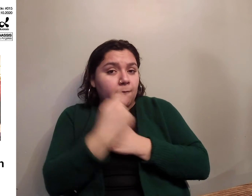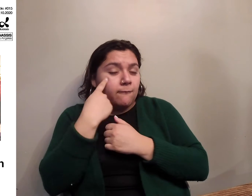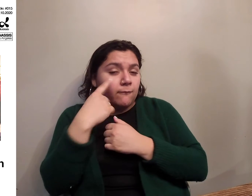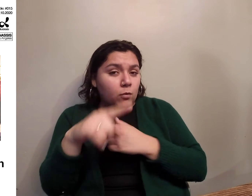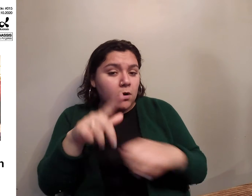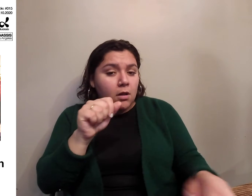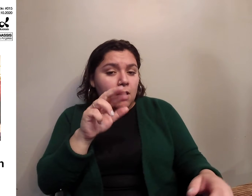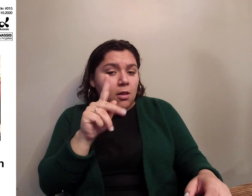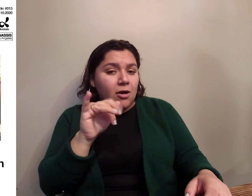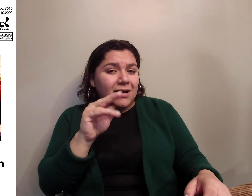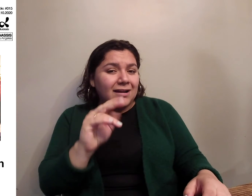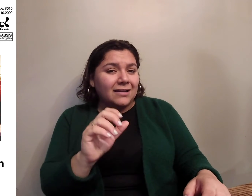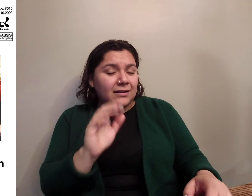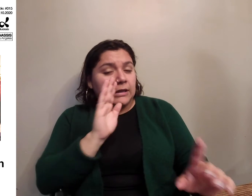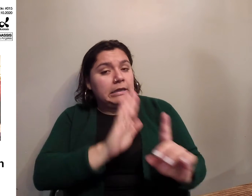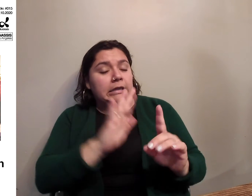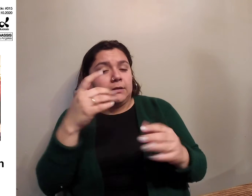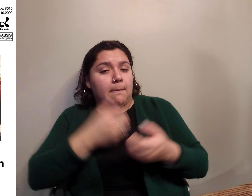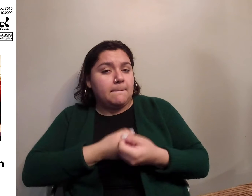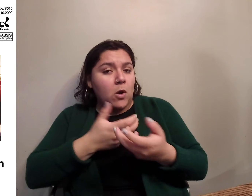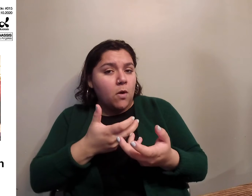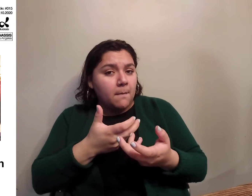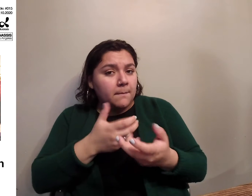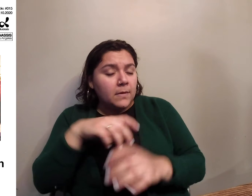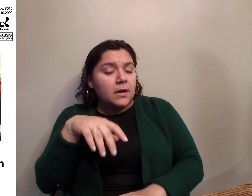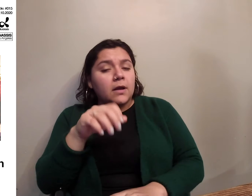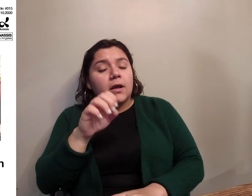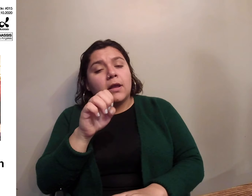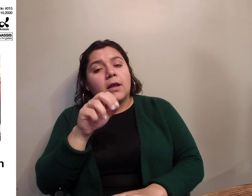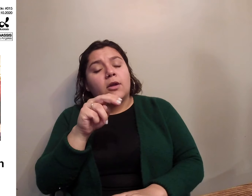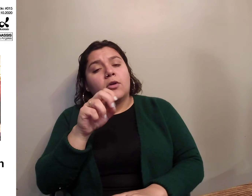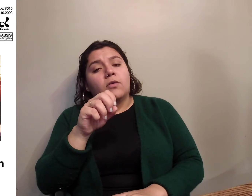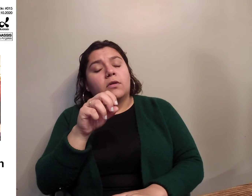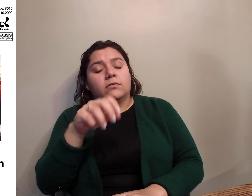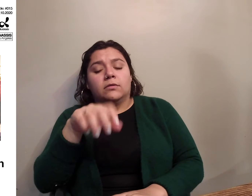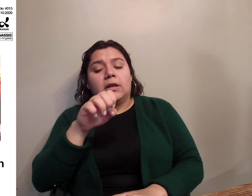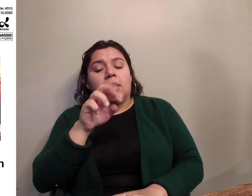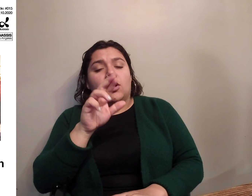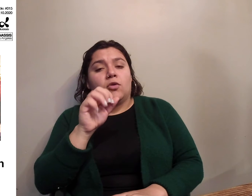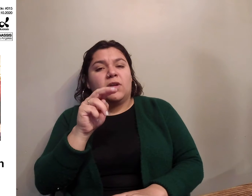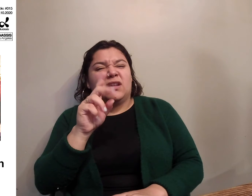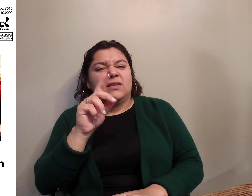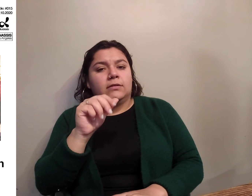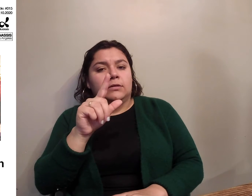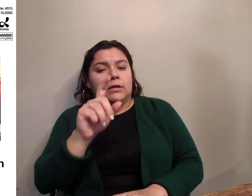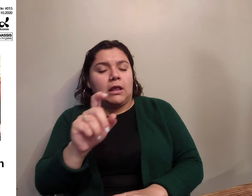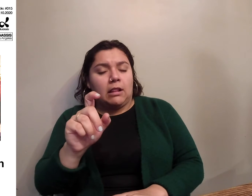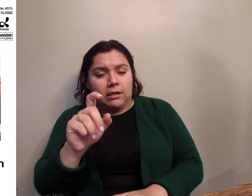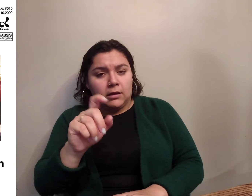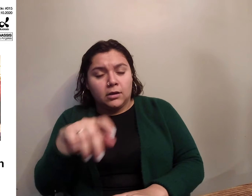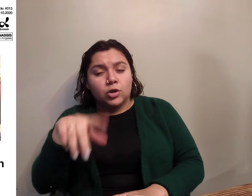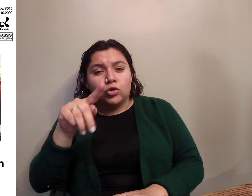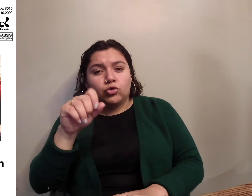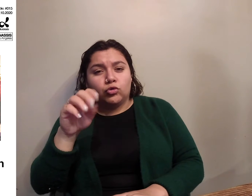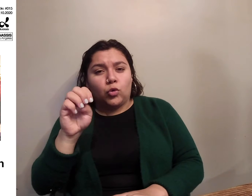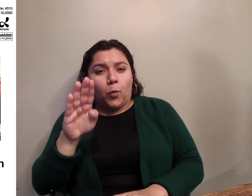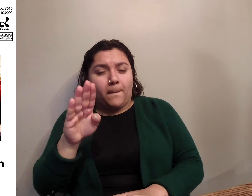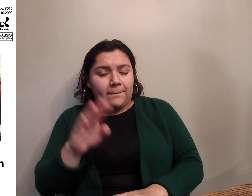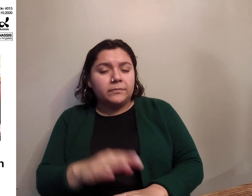Larkin's poem An Arundel Tomb, where he says time has transfigured them into